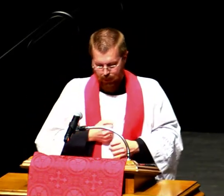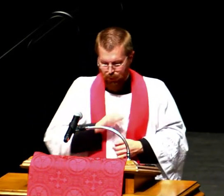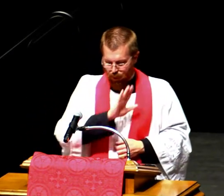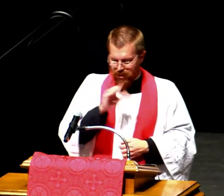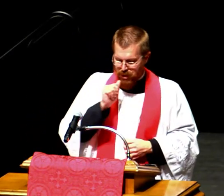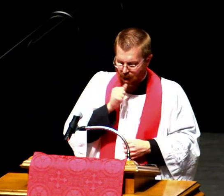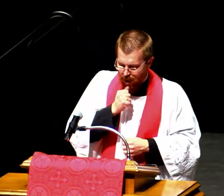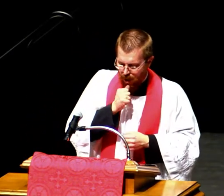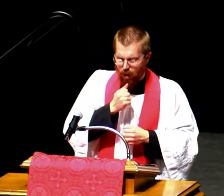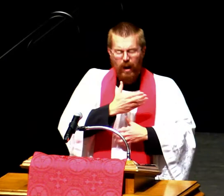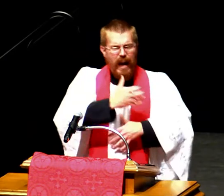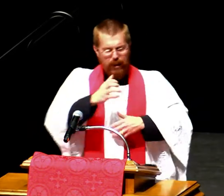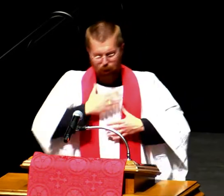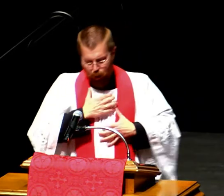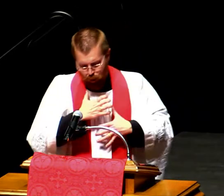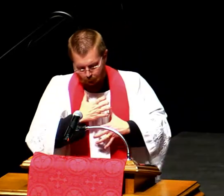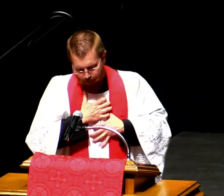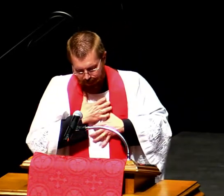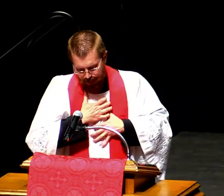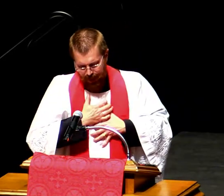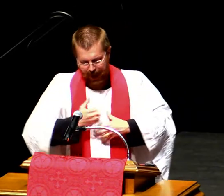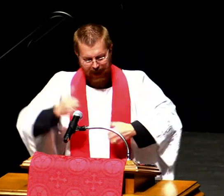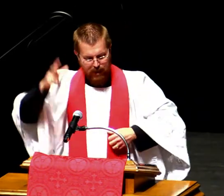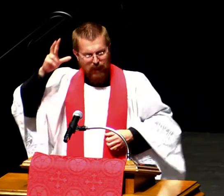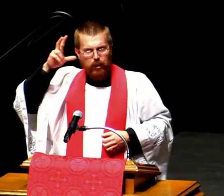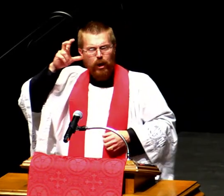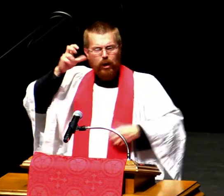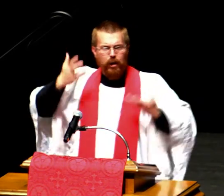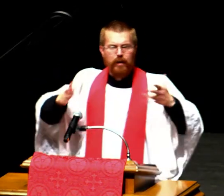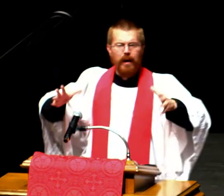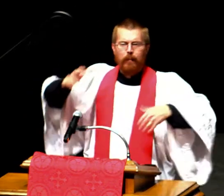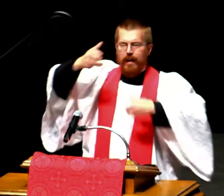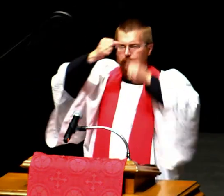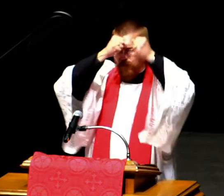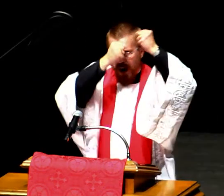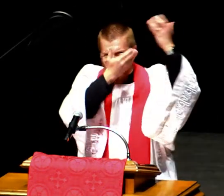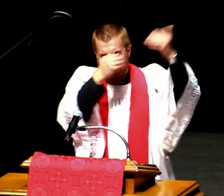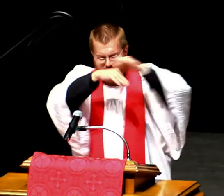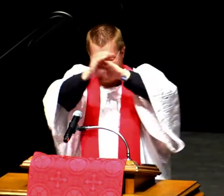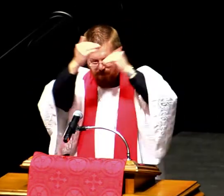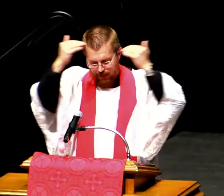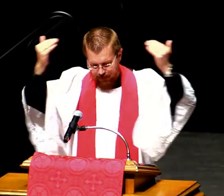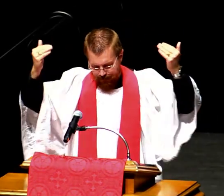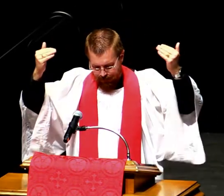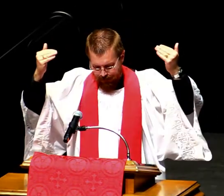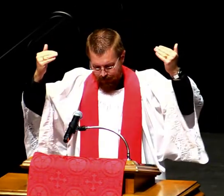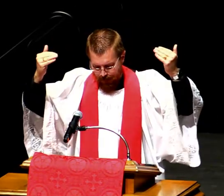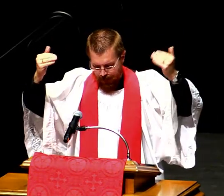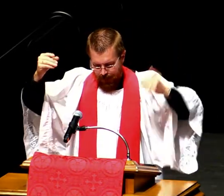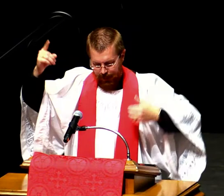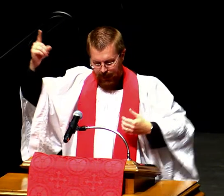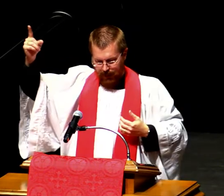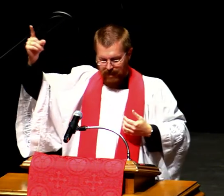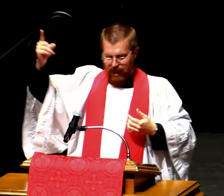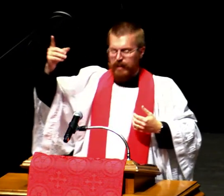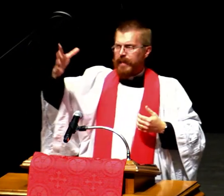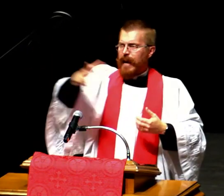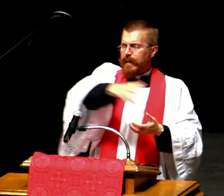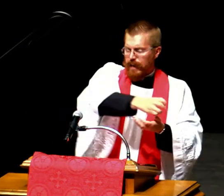Your sorrow and your groaning has been heard by the Father in heaven. And he is taking